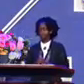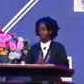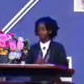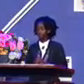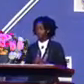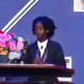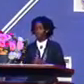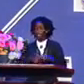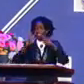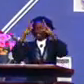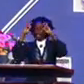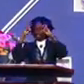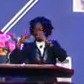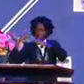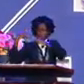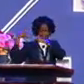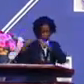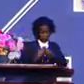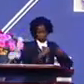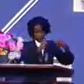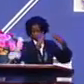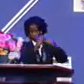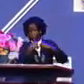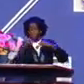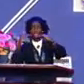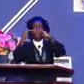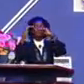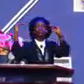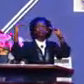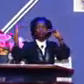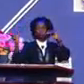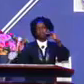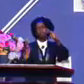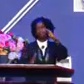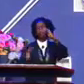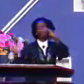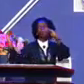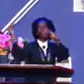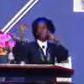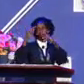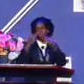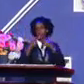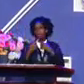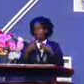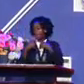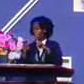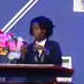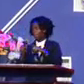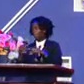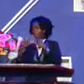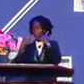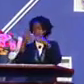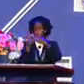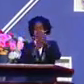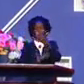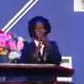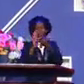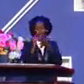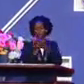Omulaba abadde atulwanyisa ku level ekikeekya waggulu. The enemy has been fighting us at a very, very high level.